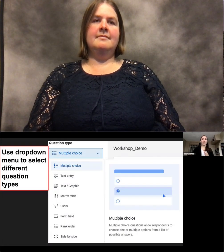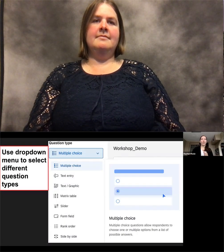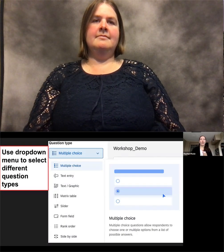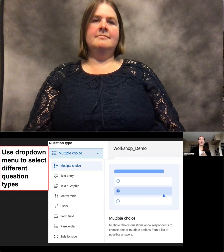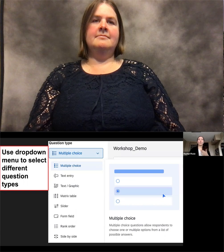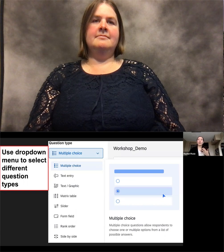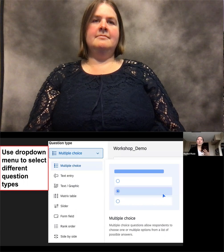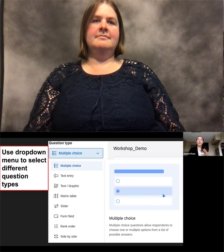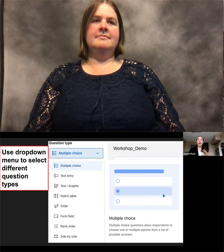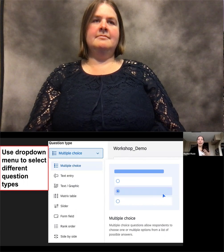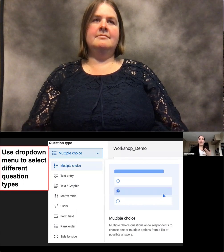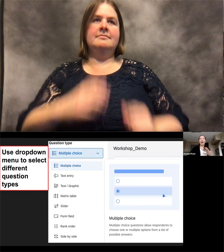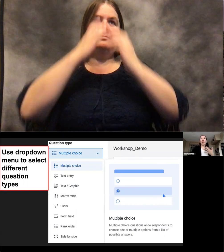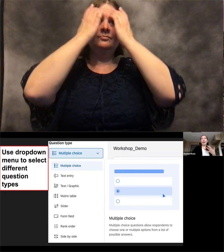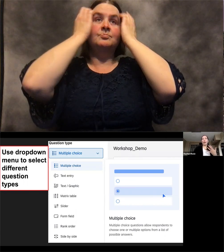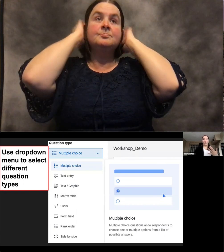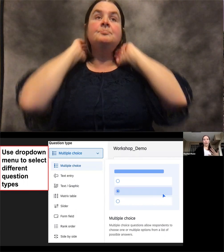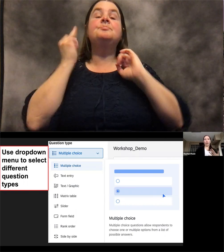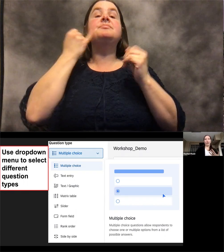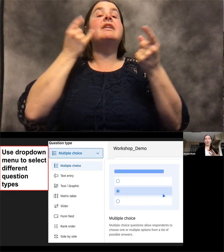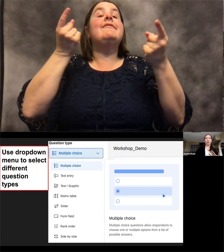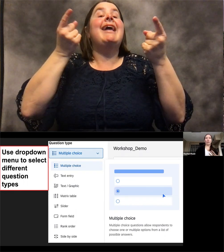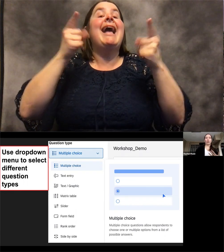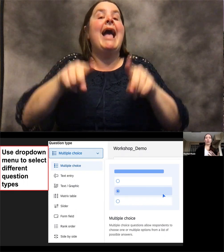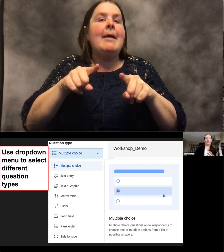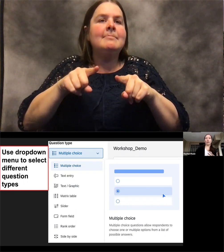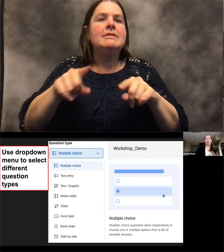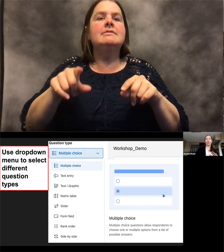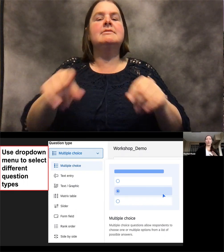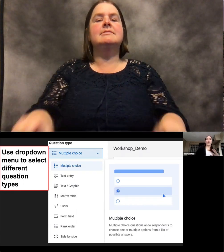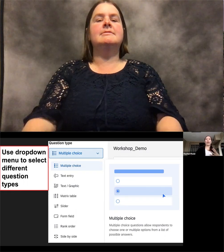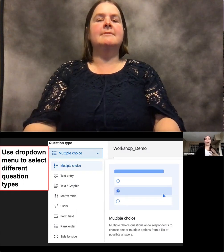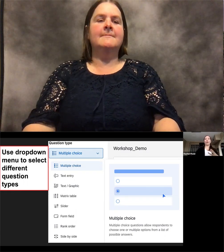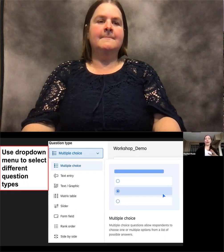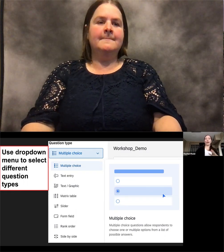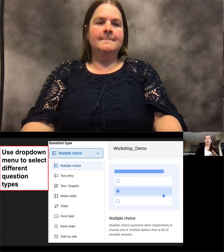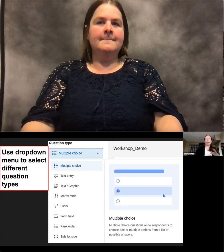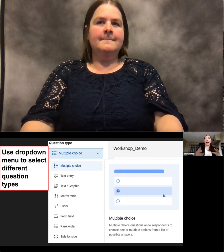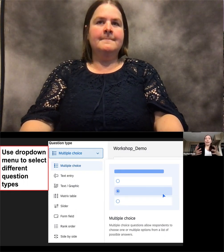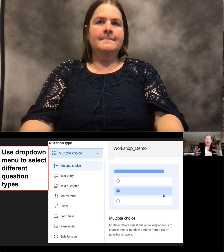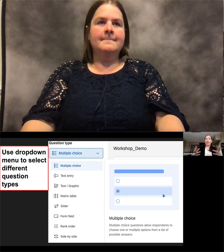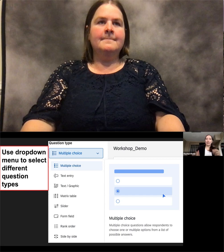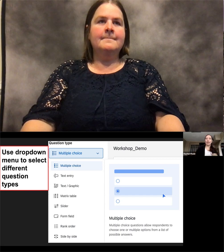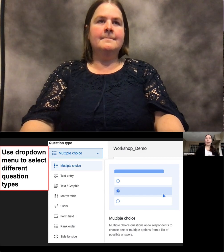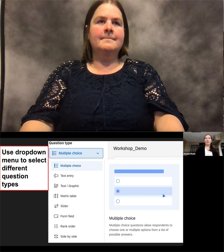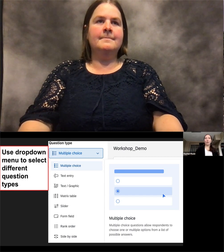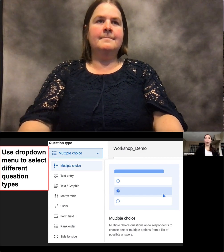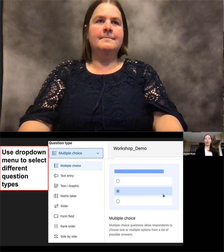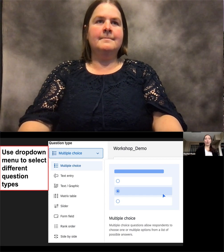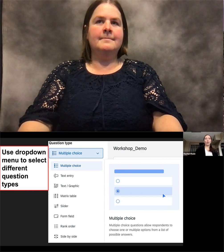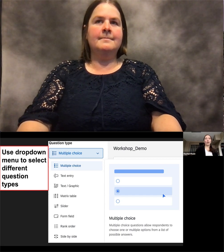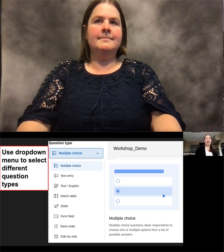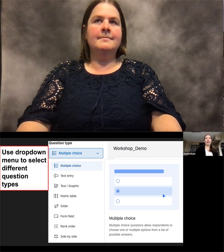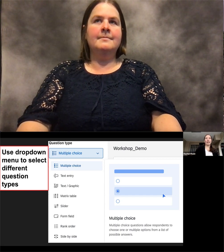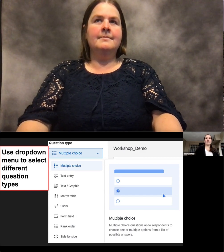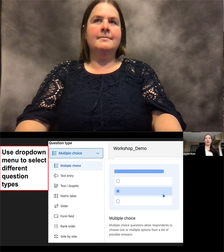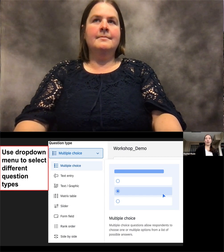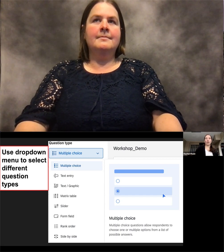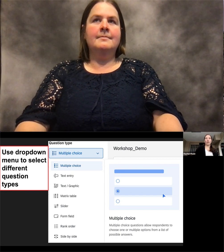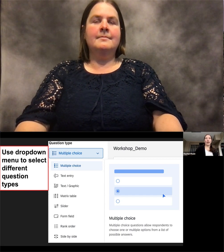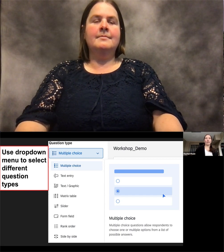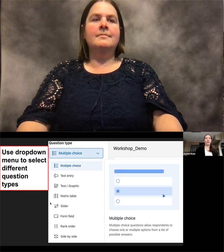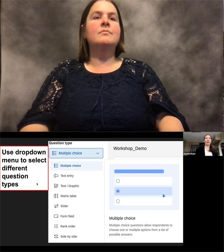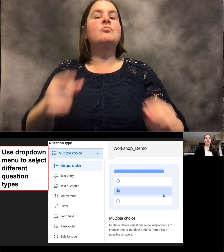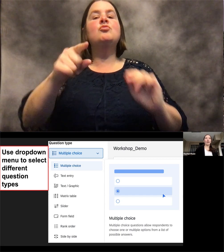Okay, so when you're picking a question, or when you're sort of picking your next element to include in